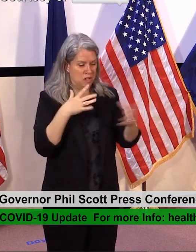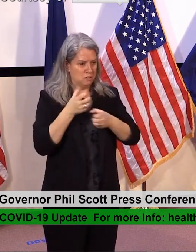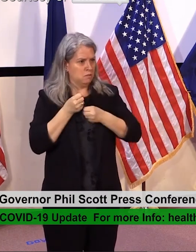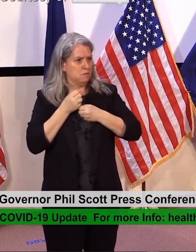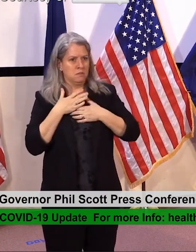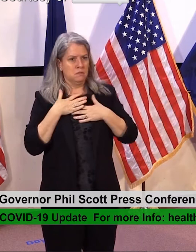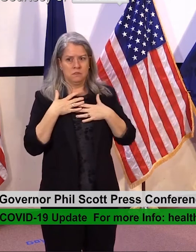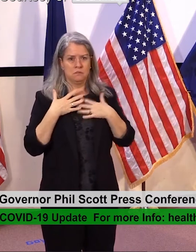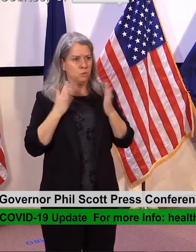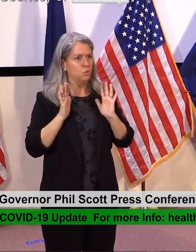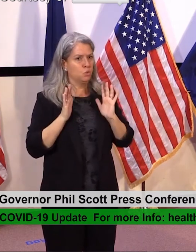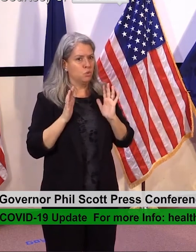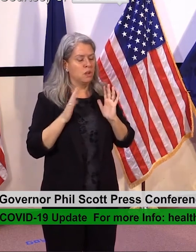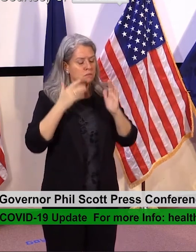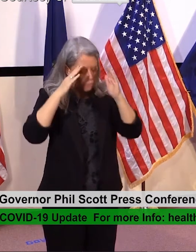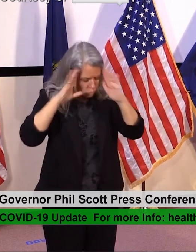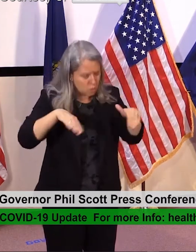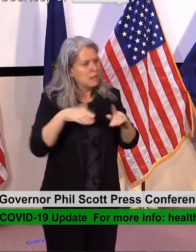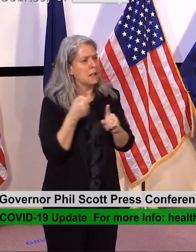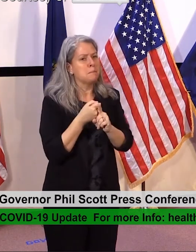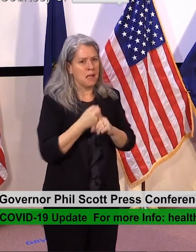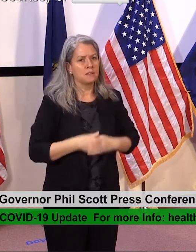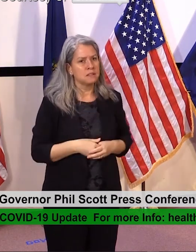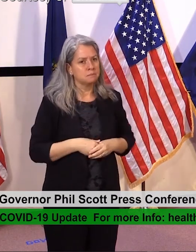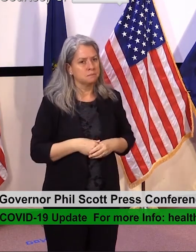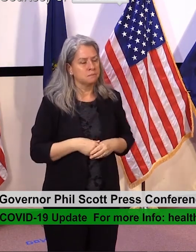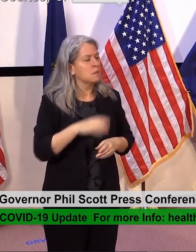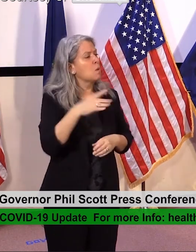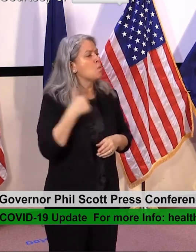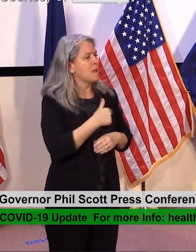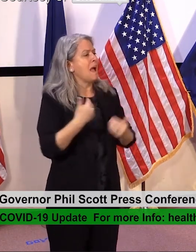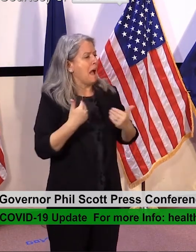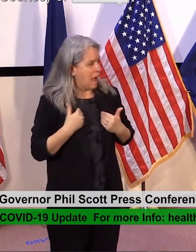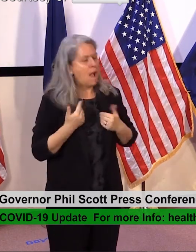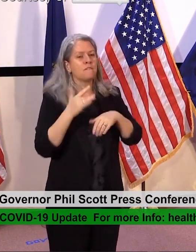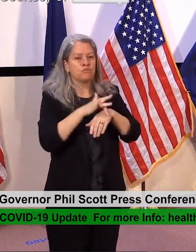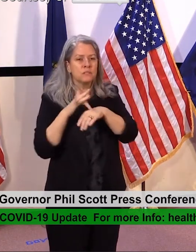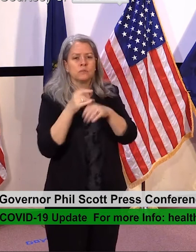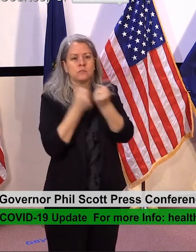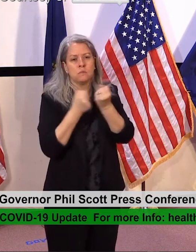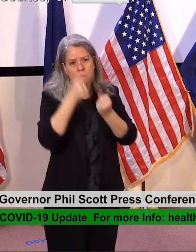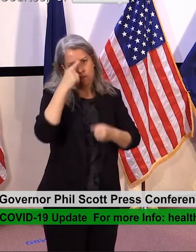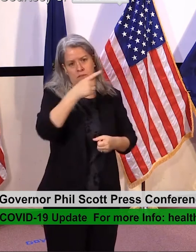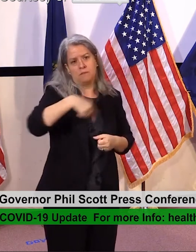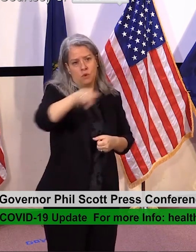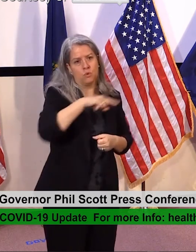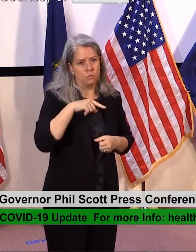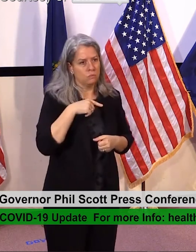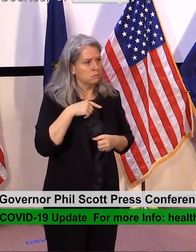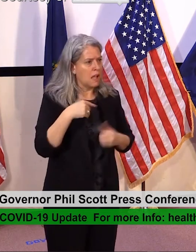few minutes today to remind you of the resources available due to actions on the state and federal level.